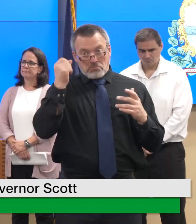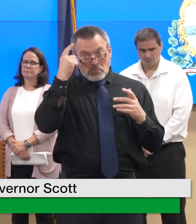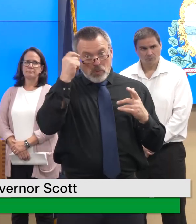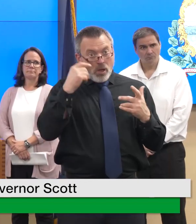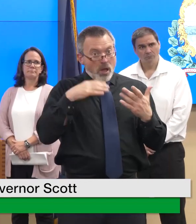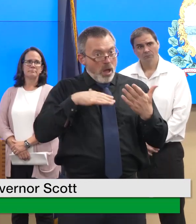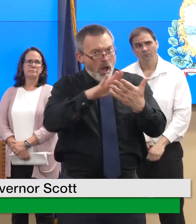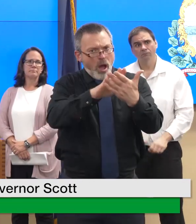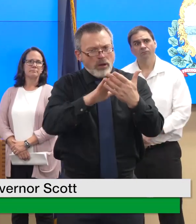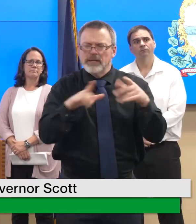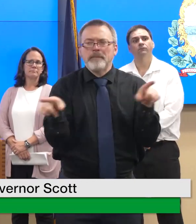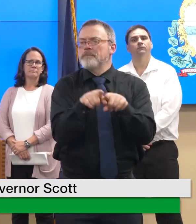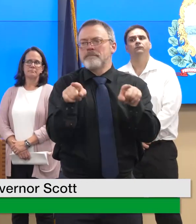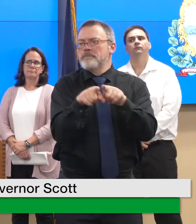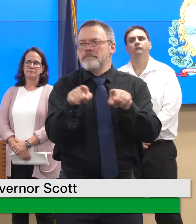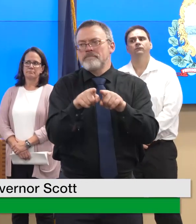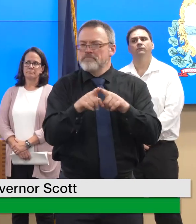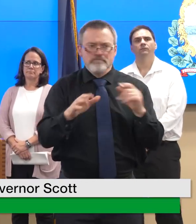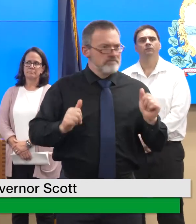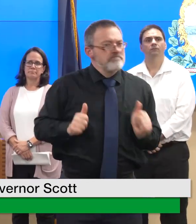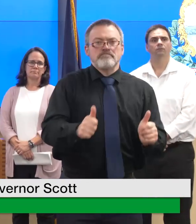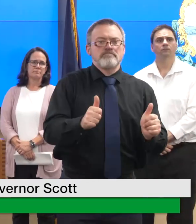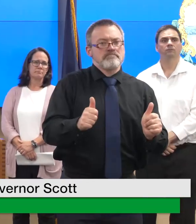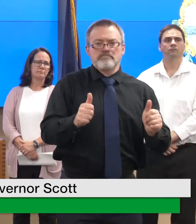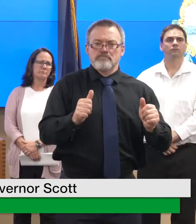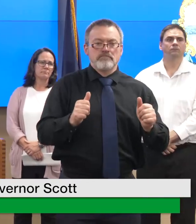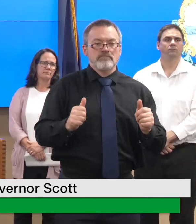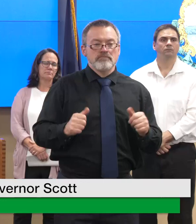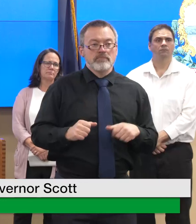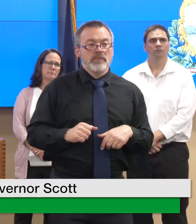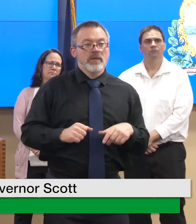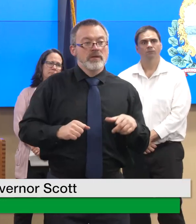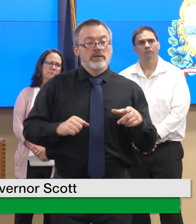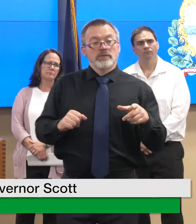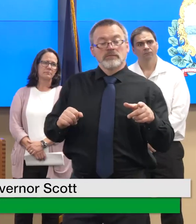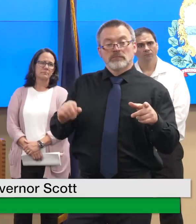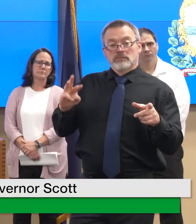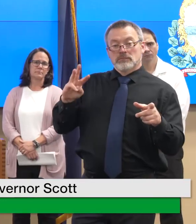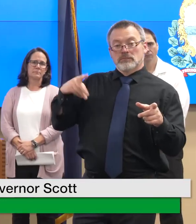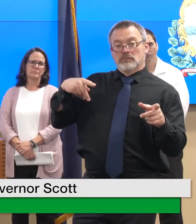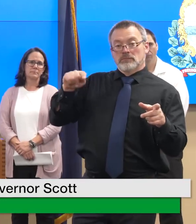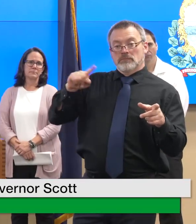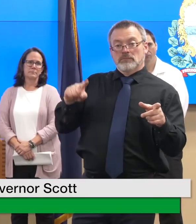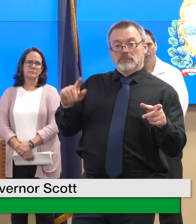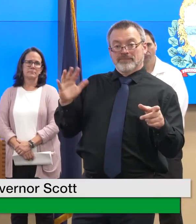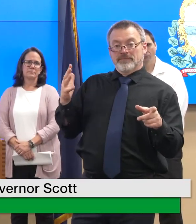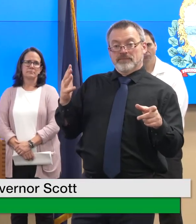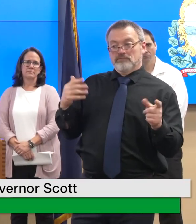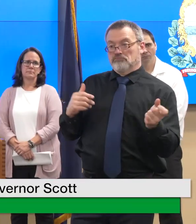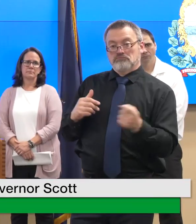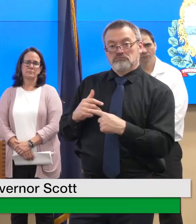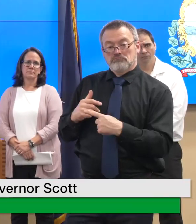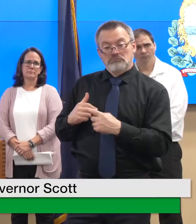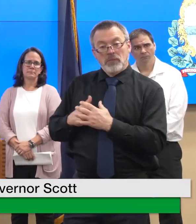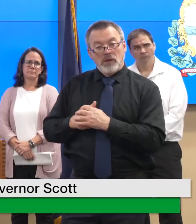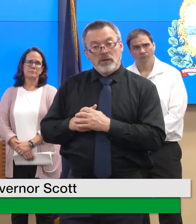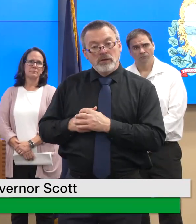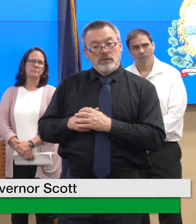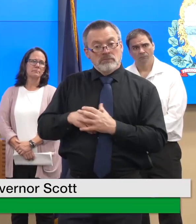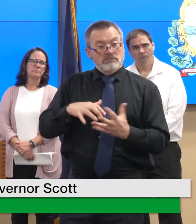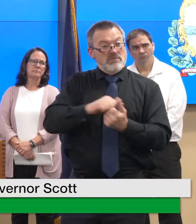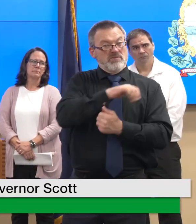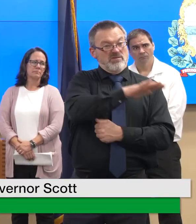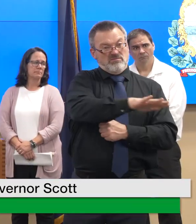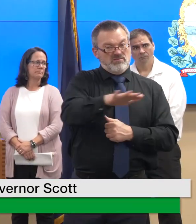What I guess would be your message to, say, municipality leaders, because whether it was a few weeks ago or again now, they're talking about these damages that are double,